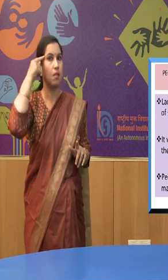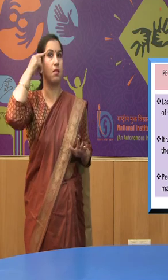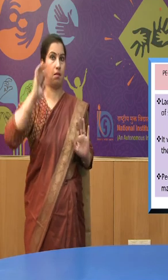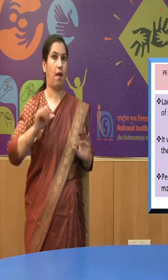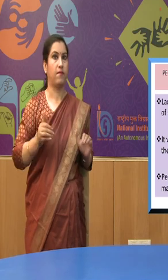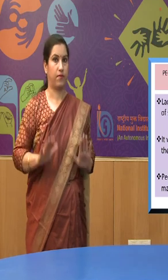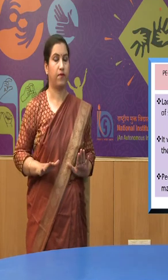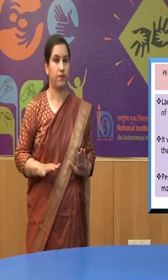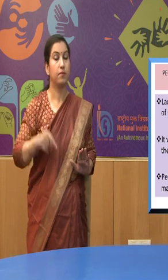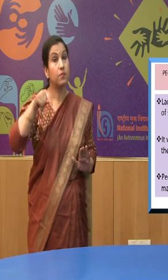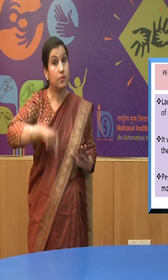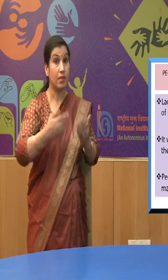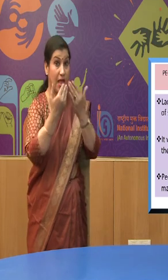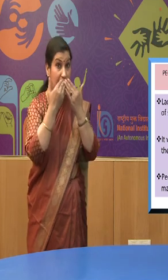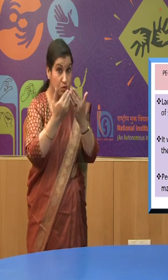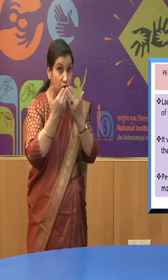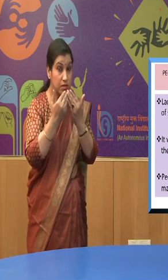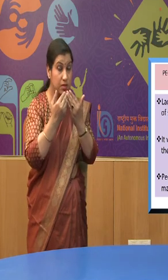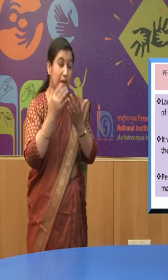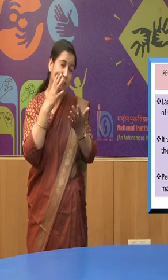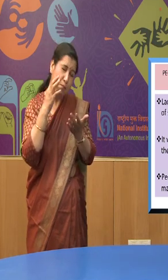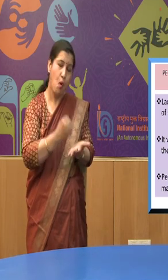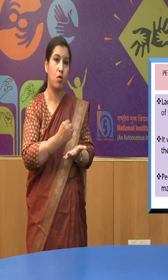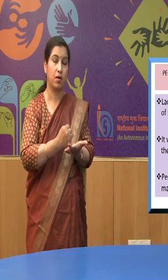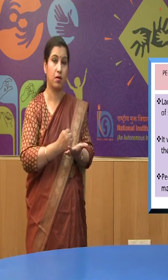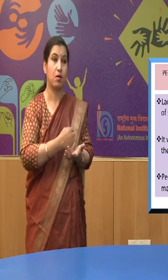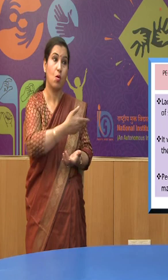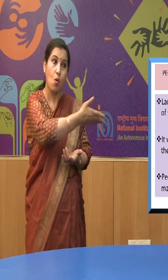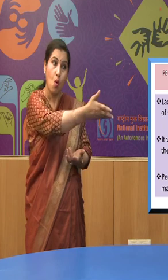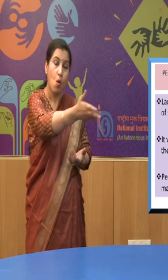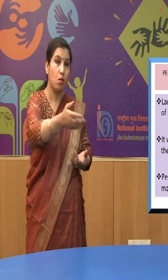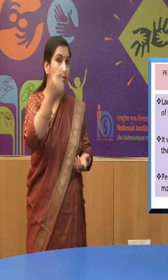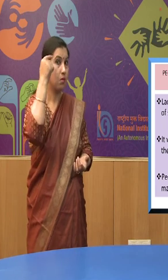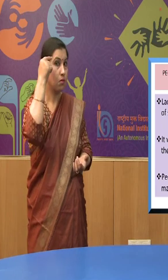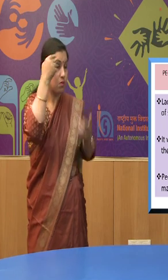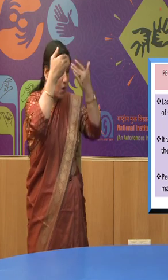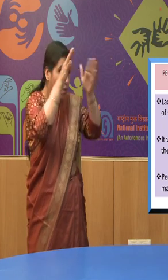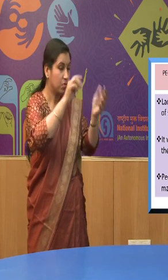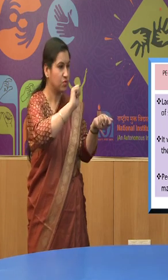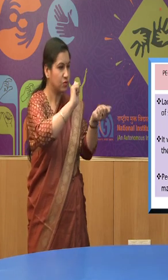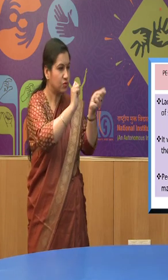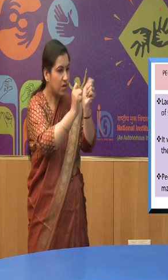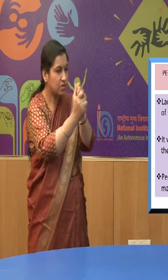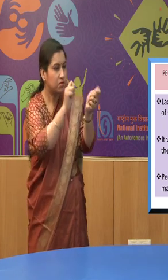In fact, education became the tool to change and modernize the society.